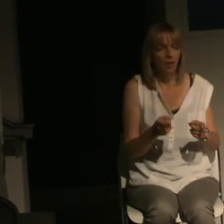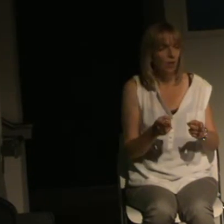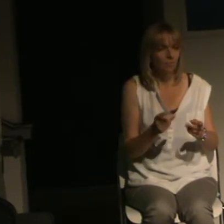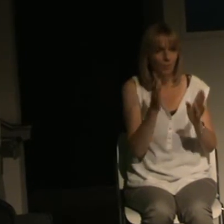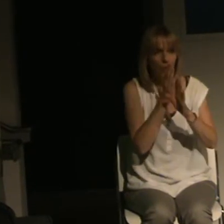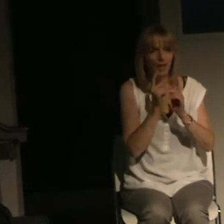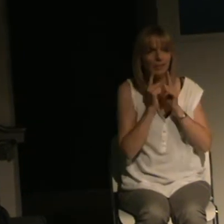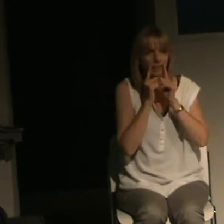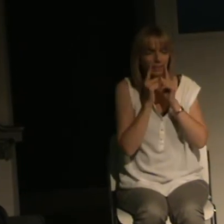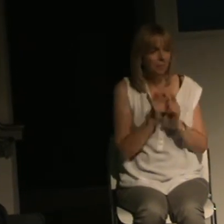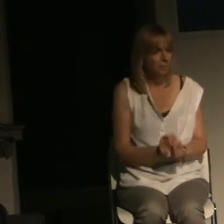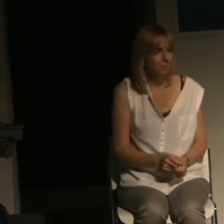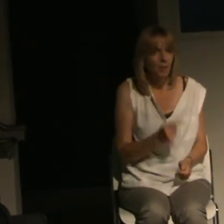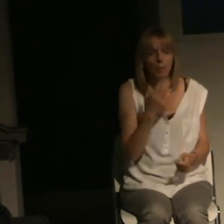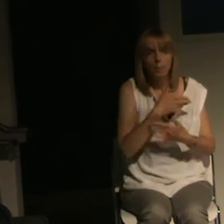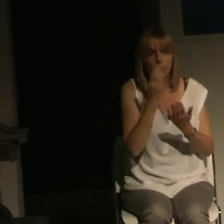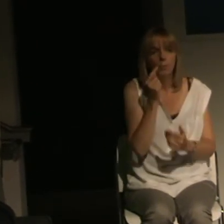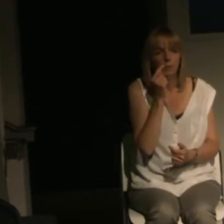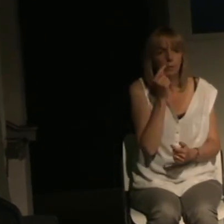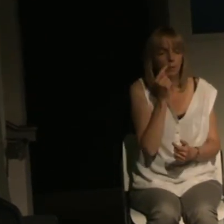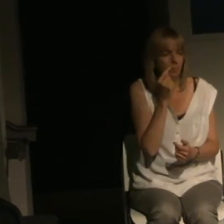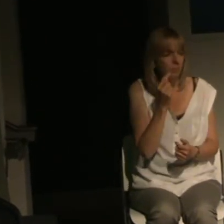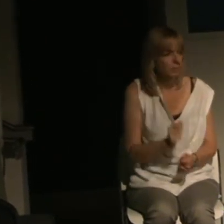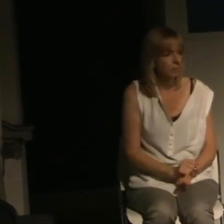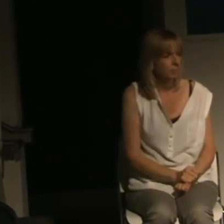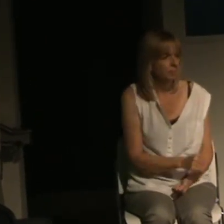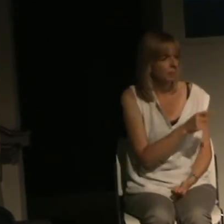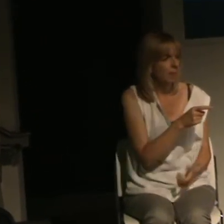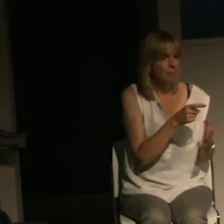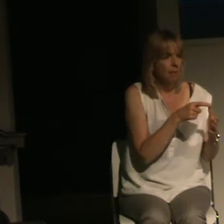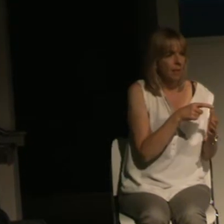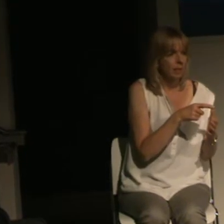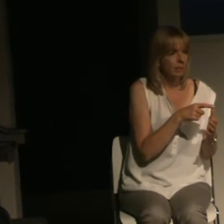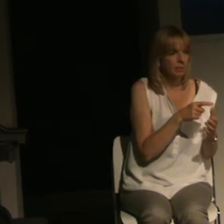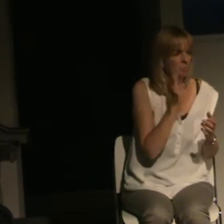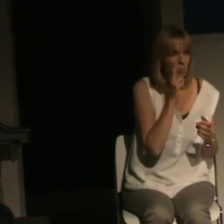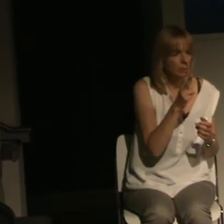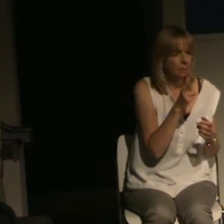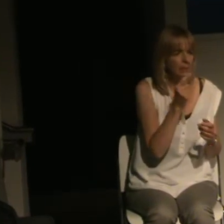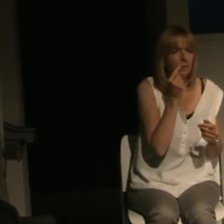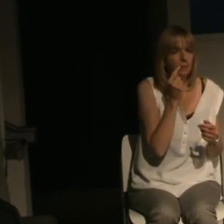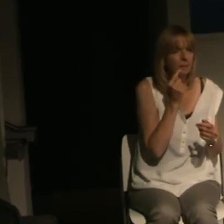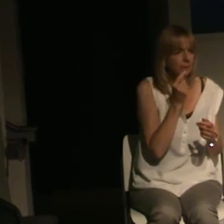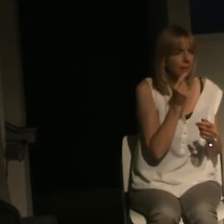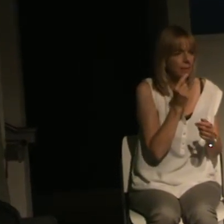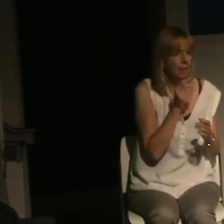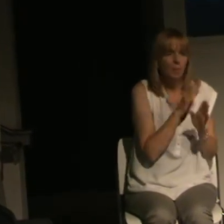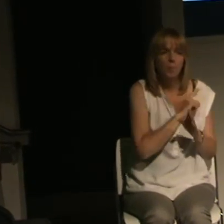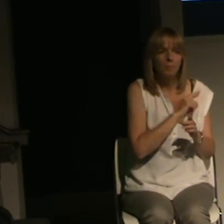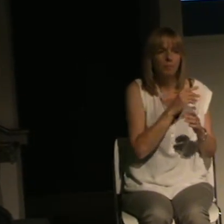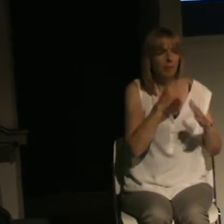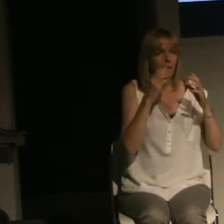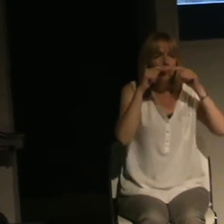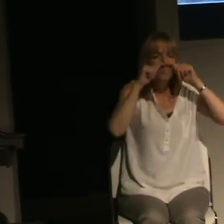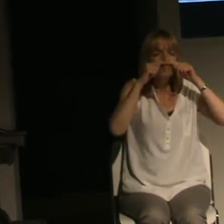have lips either. In the alligator you don't see so many teeth because they're tucked away and they're hidden. Unless they're coming towards you. Unless they're coming towards you,